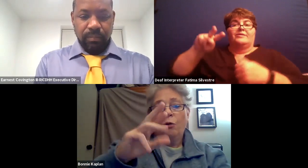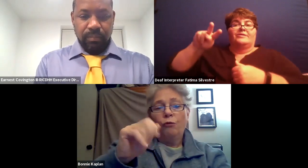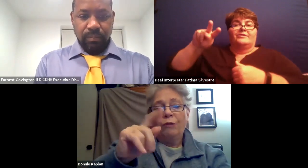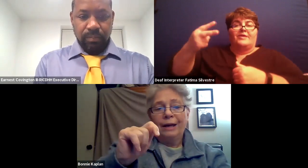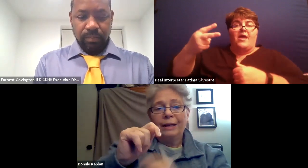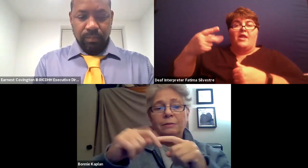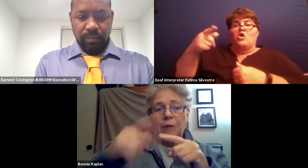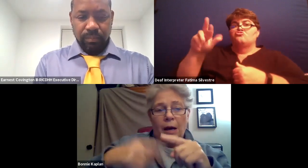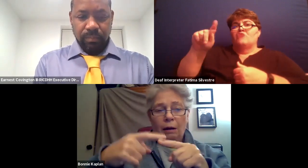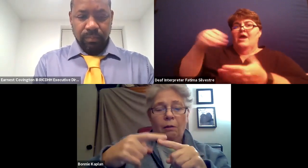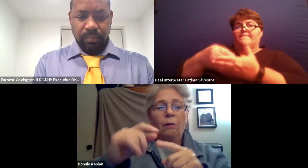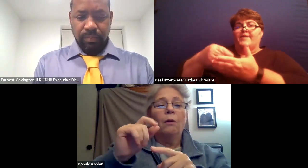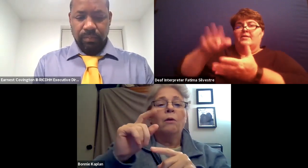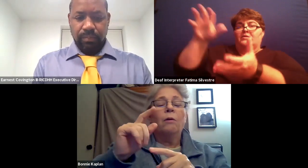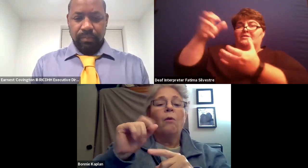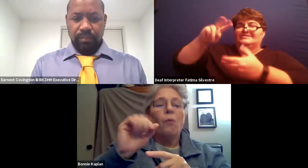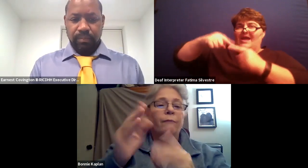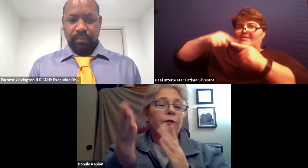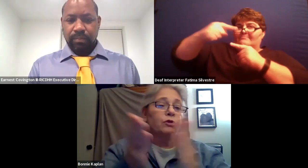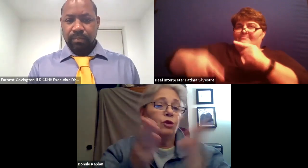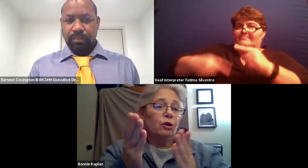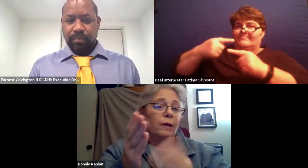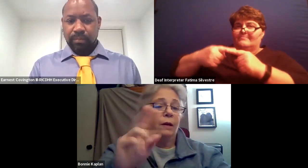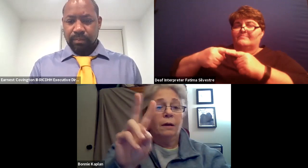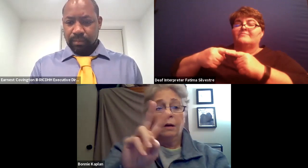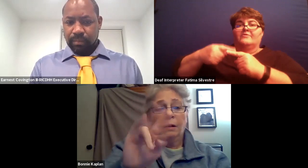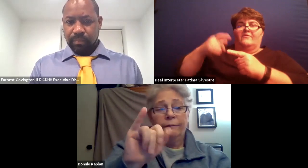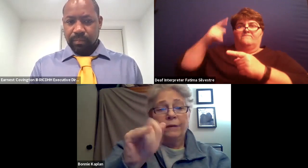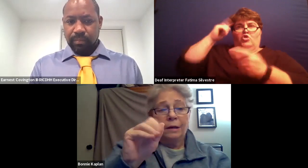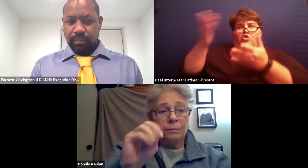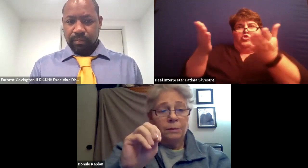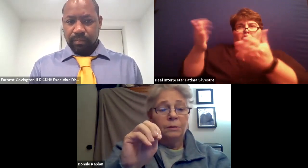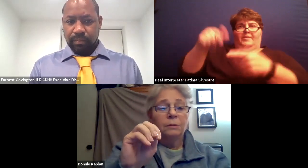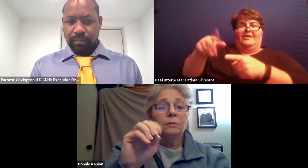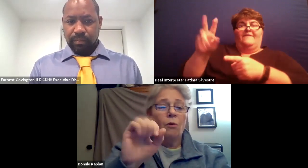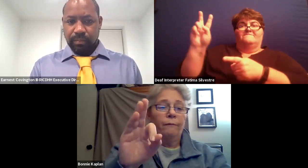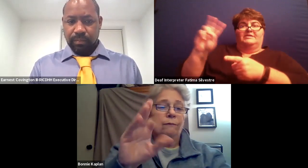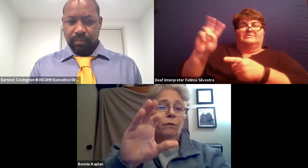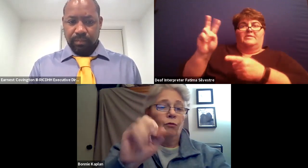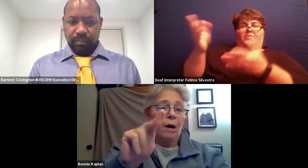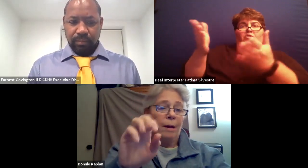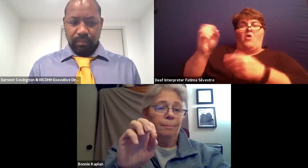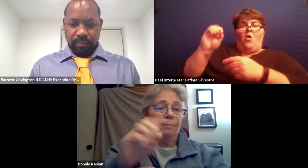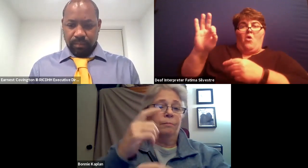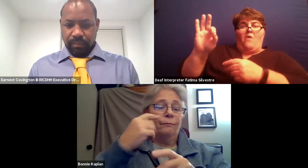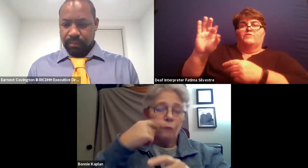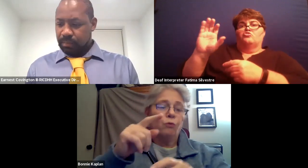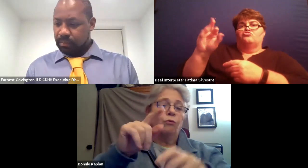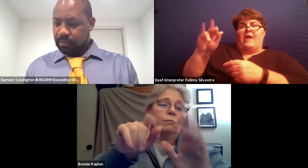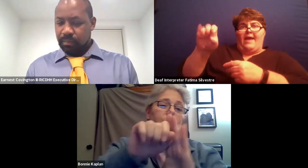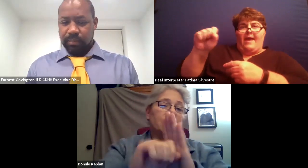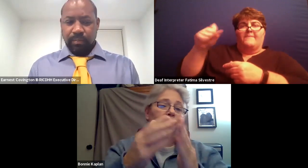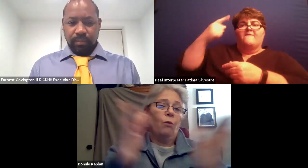We're now in our second year. We're on a grant cycle, and we've been providing services for victims of